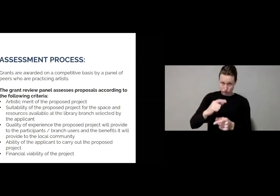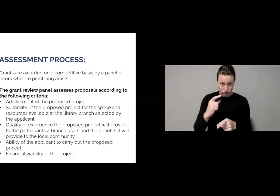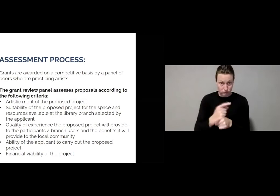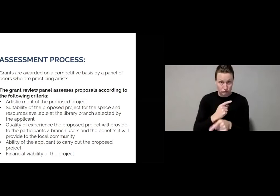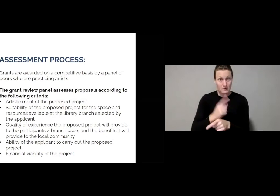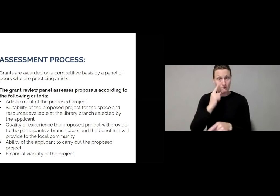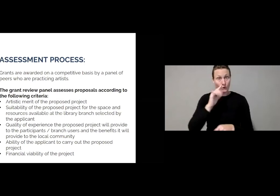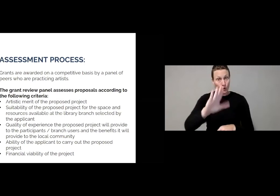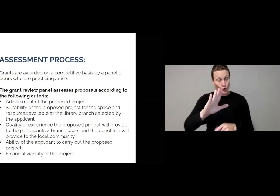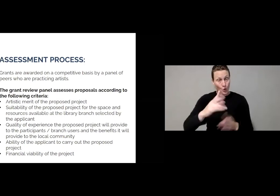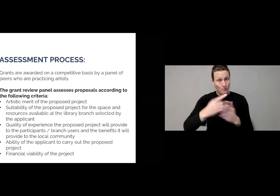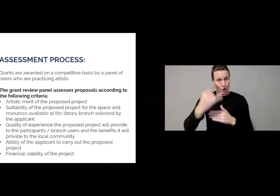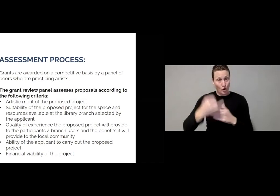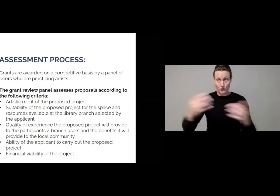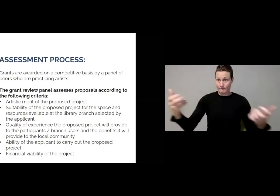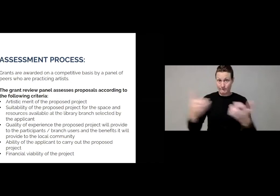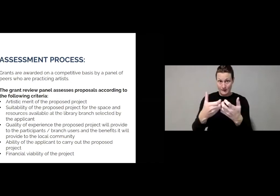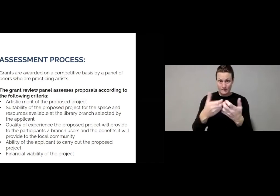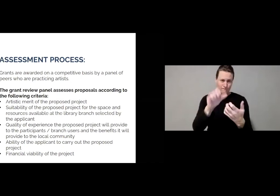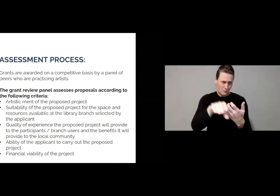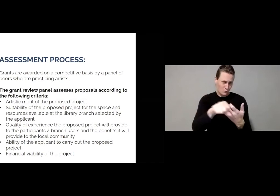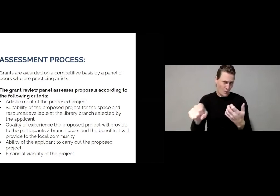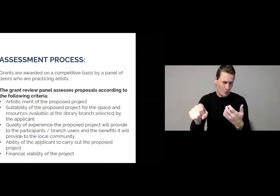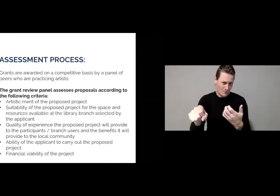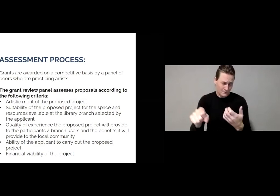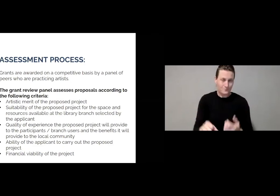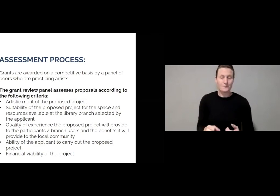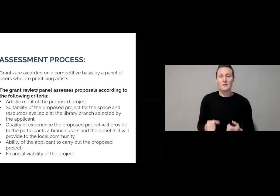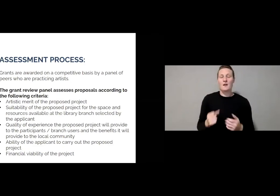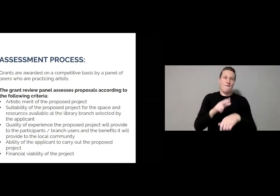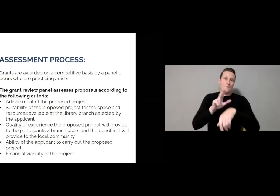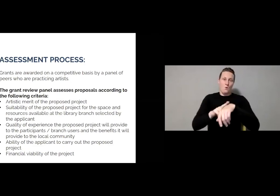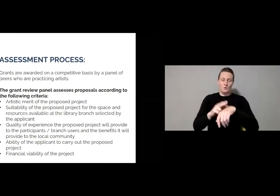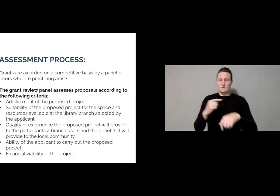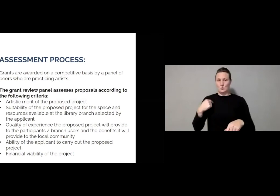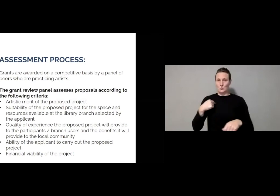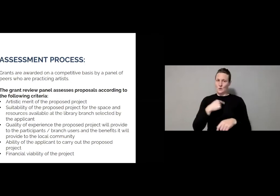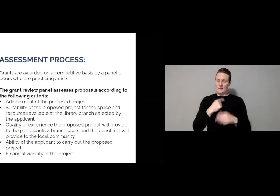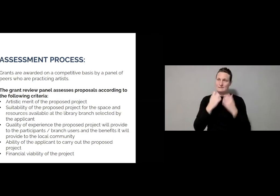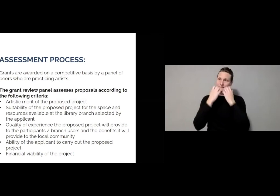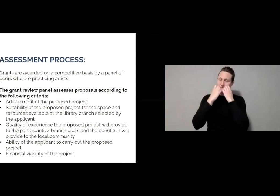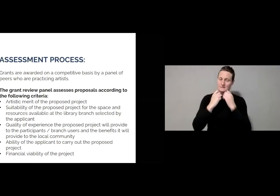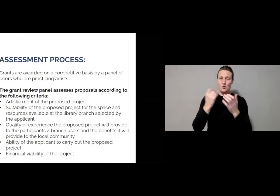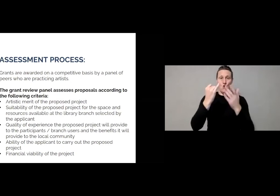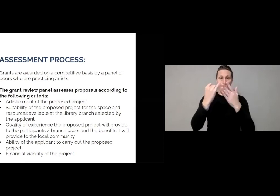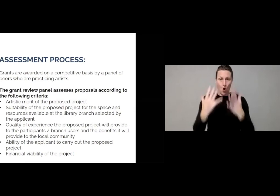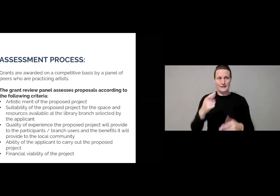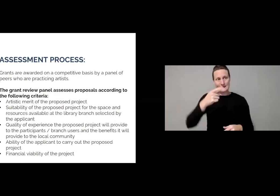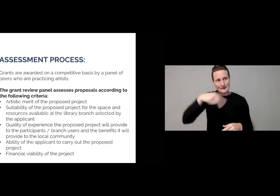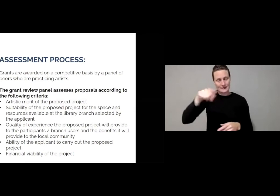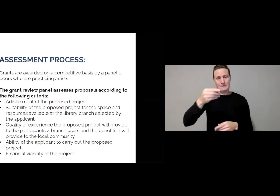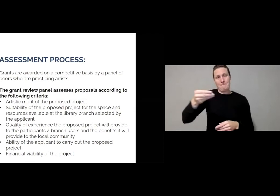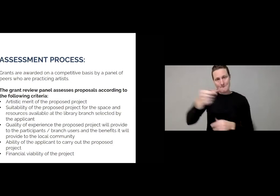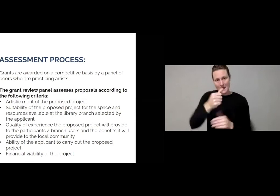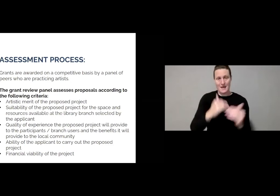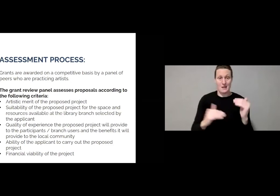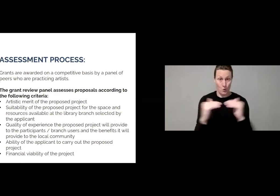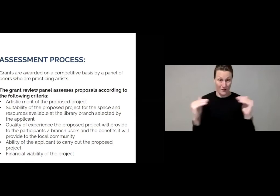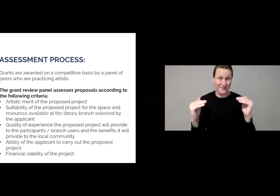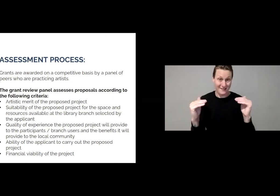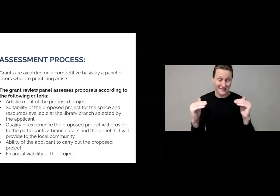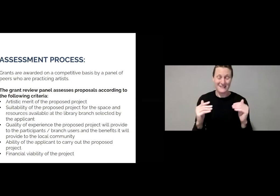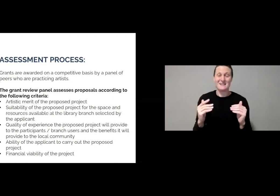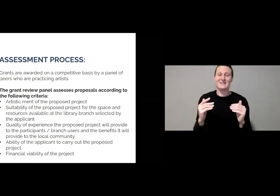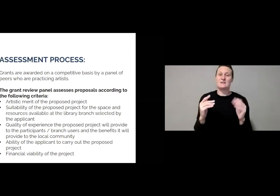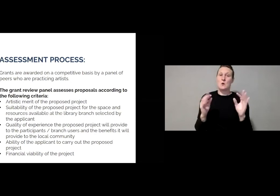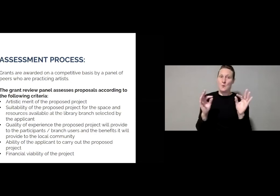panel doesn't want to see is artists being underpaid. So it's really important that you make sure that all the artists in your project are just